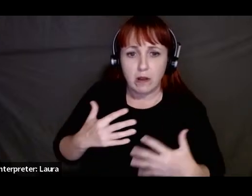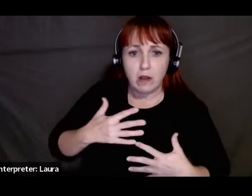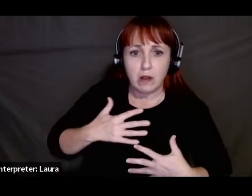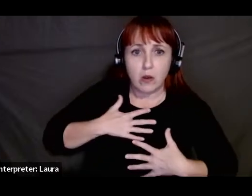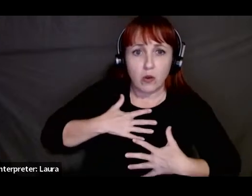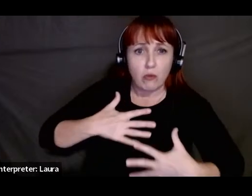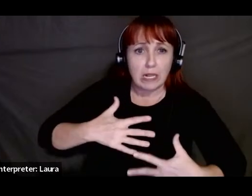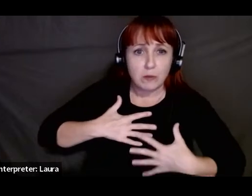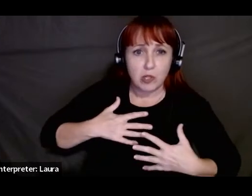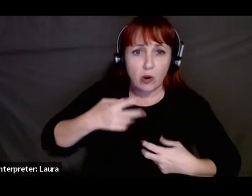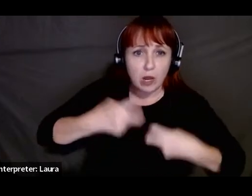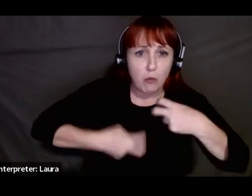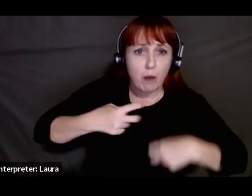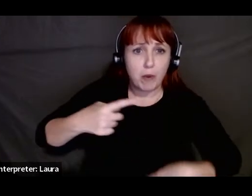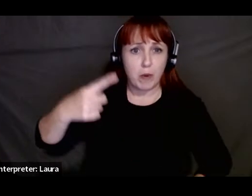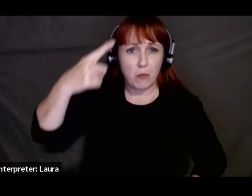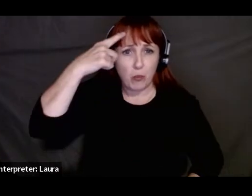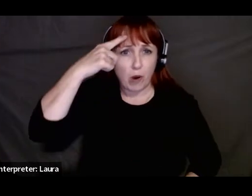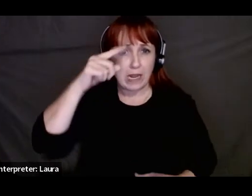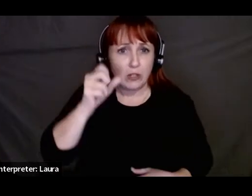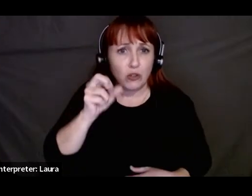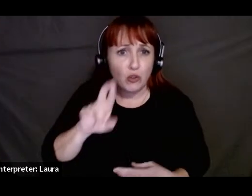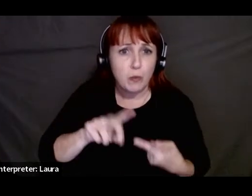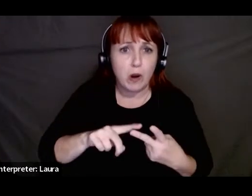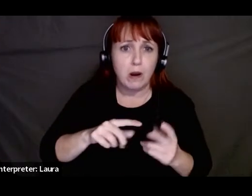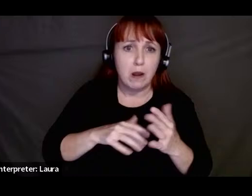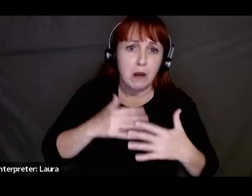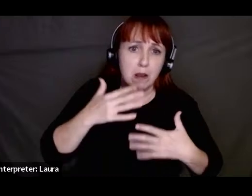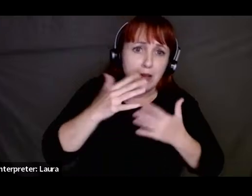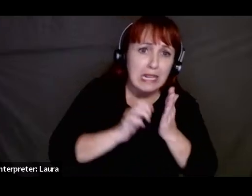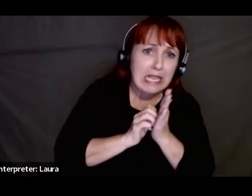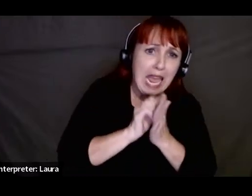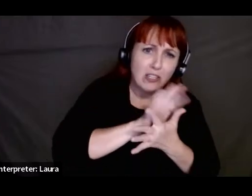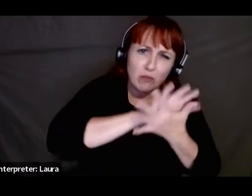brain tumors, brain cancer, blood cancer, leukemia.